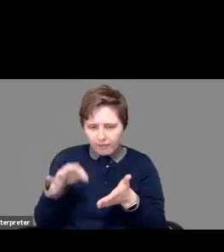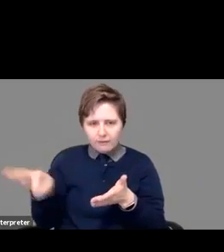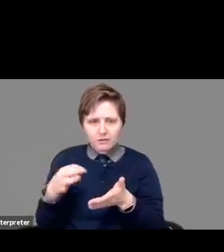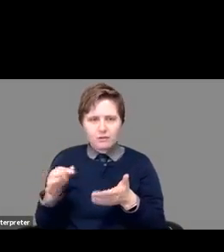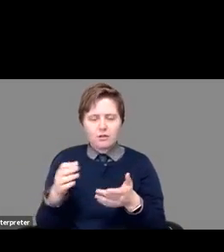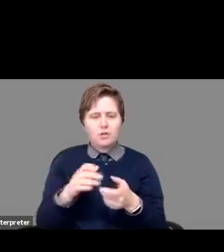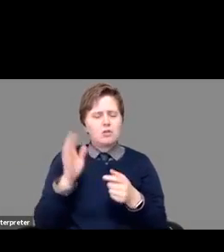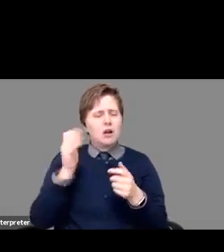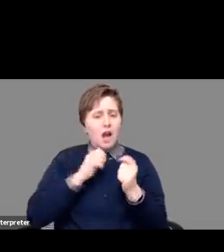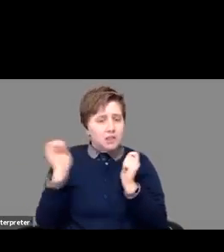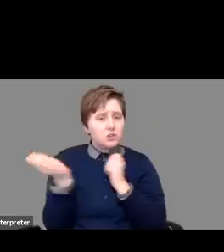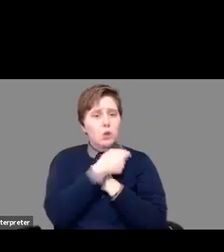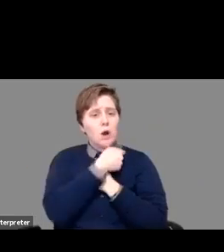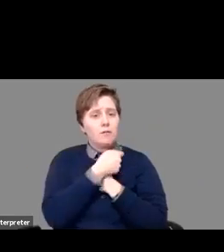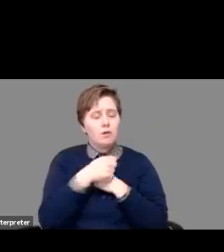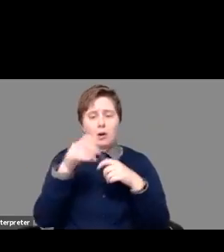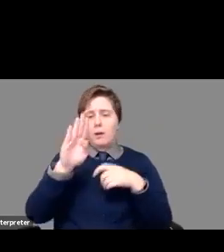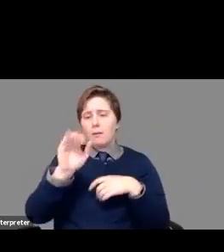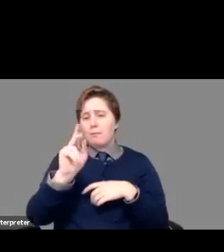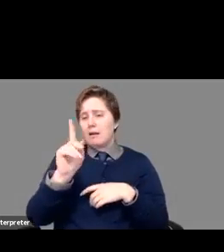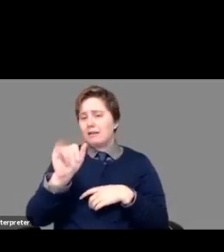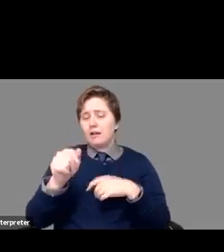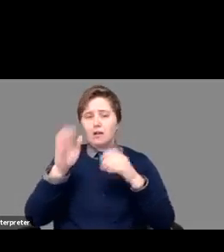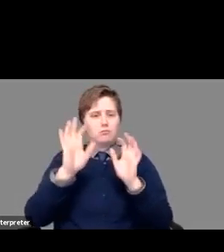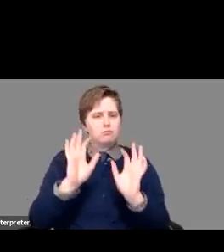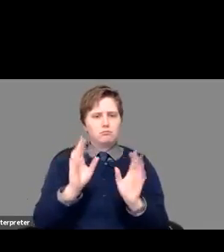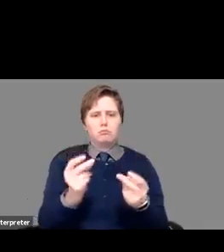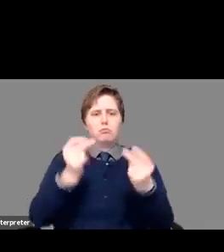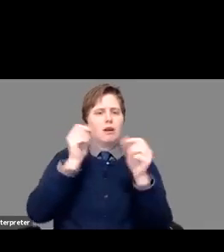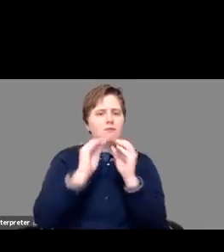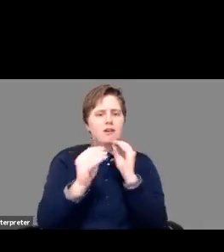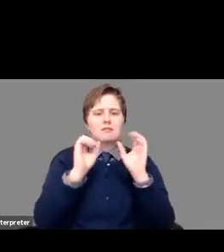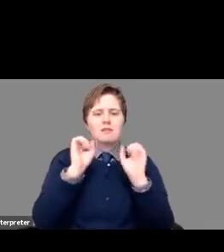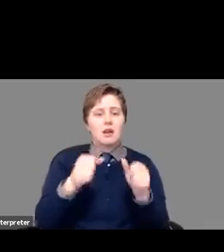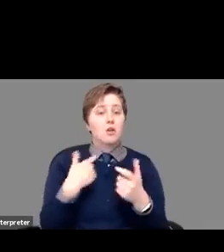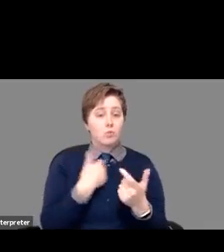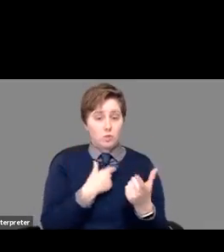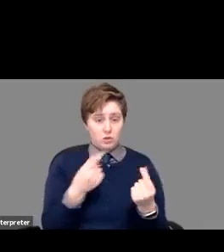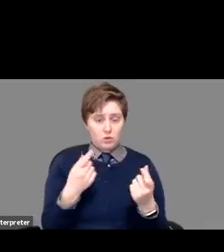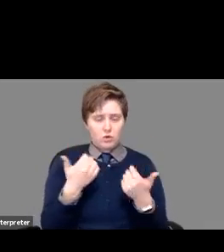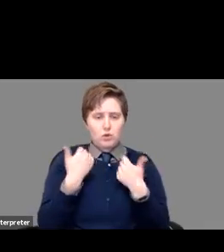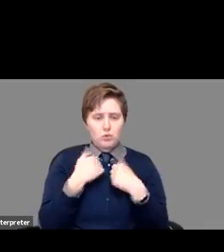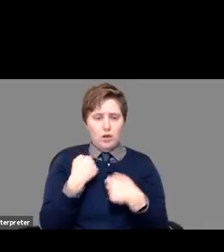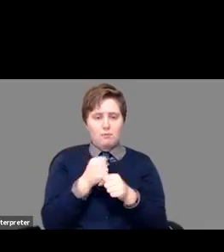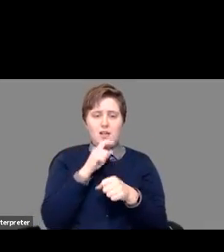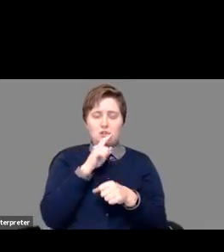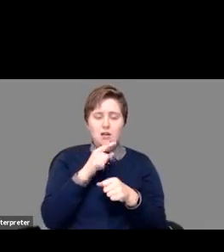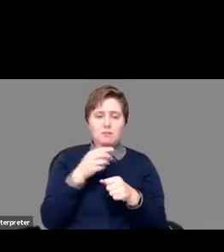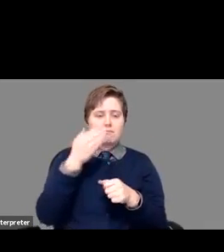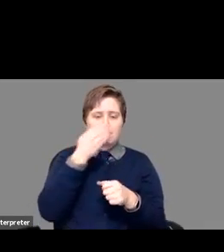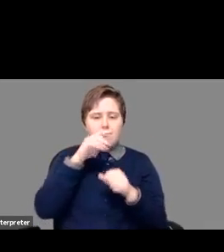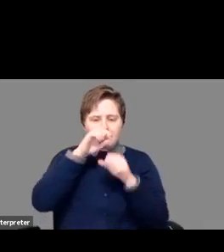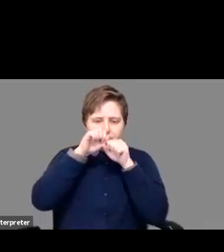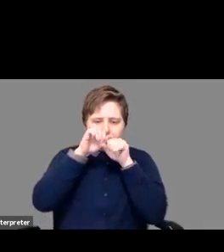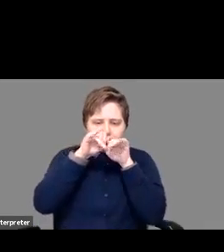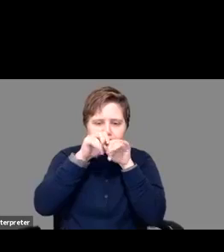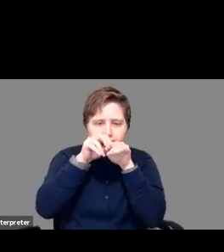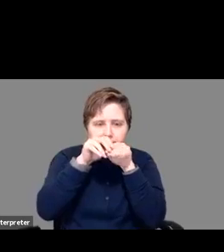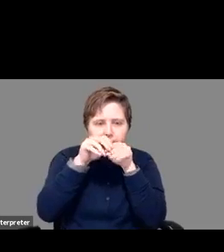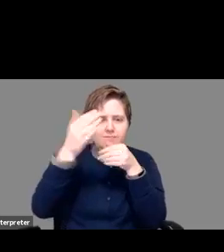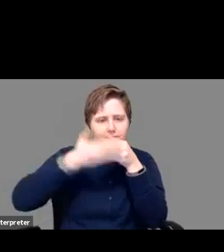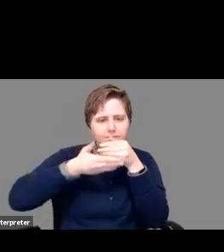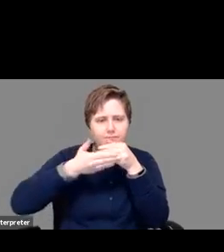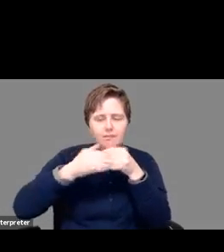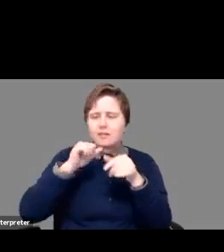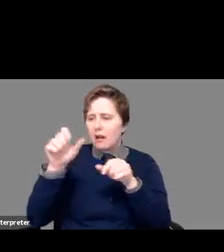scarf or bandana is a quick fix as well. Again, what we're trying to do is make sure that droplets from our nose and our mouth aren't getting out to somebody